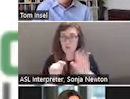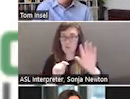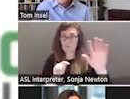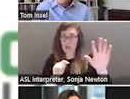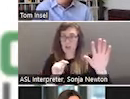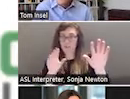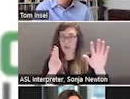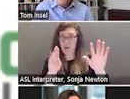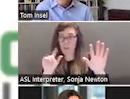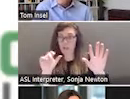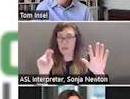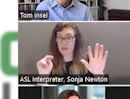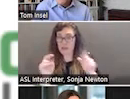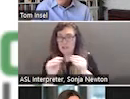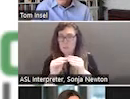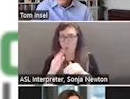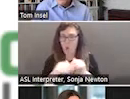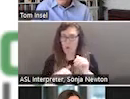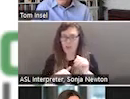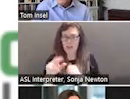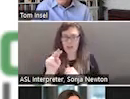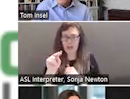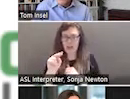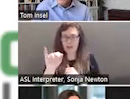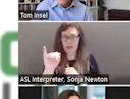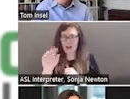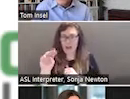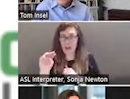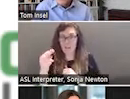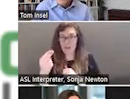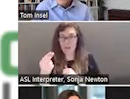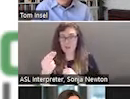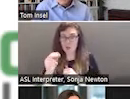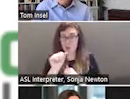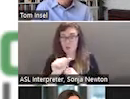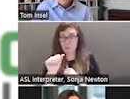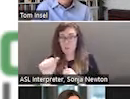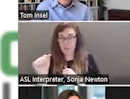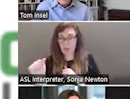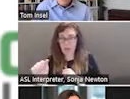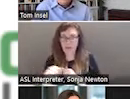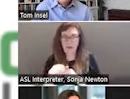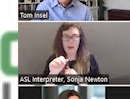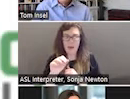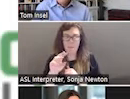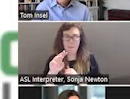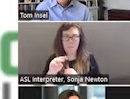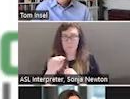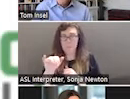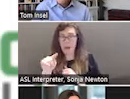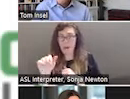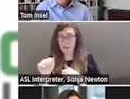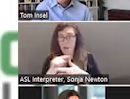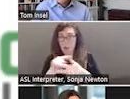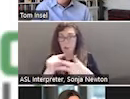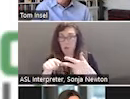is higher than the budget of NIMH, AAA, and NIDA put together by a lot. So there's a